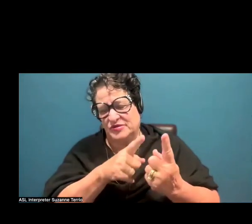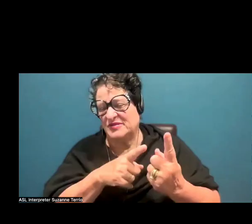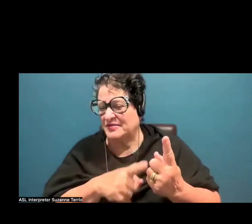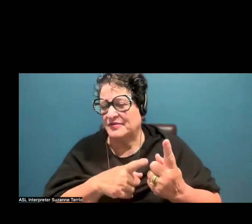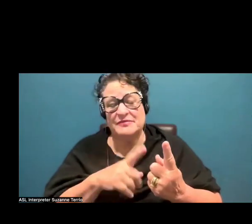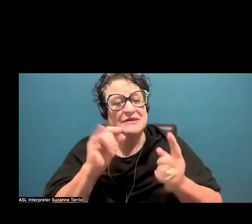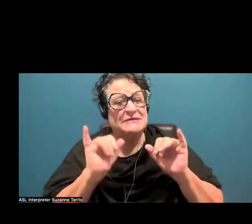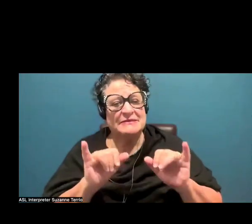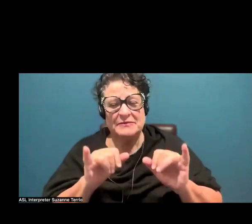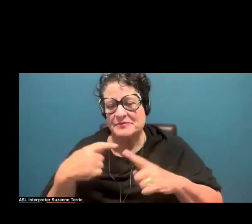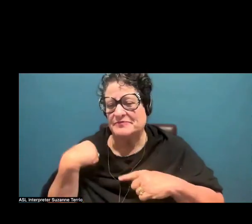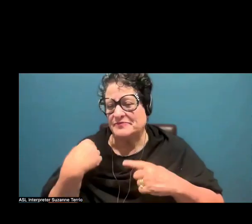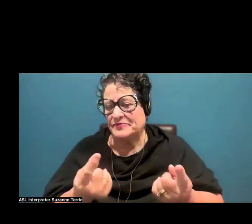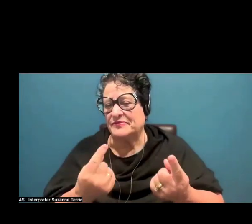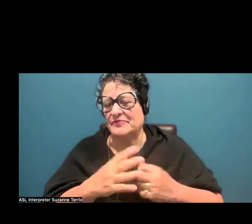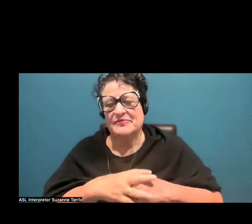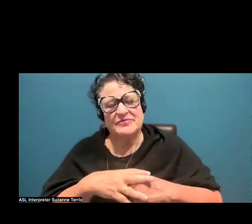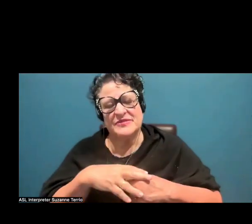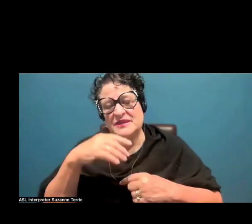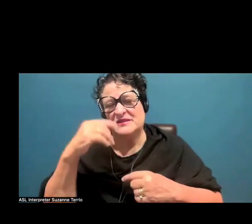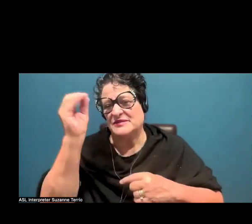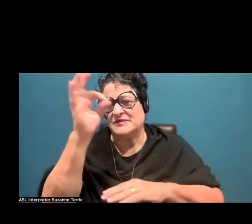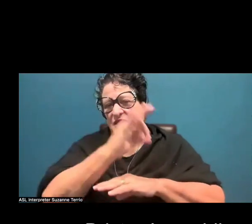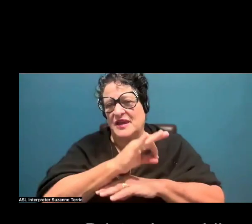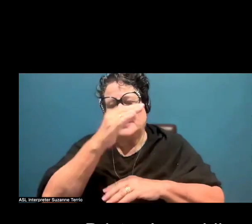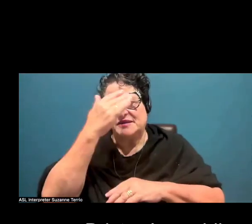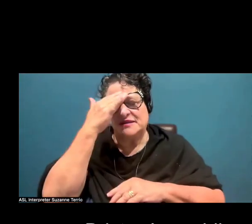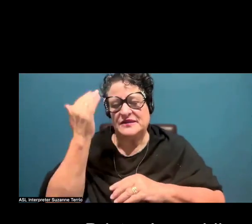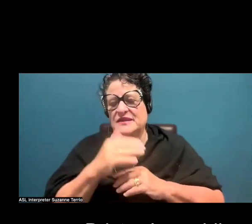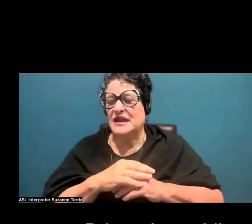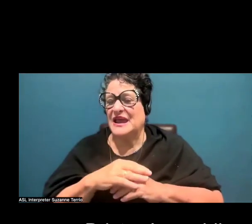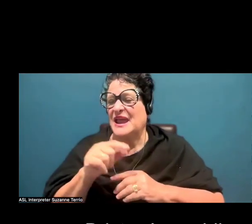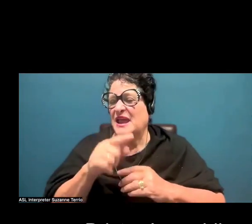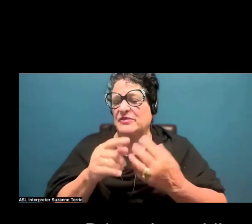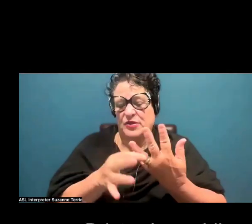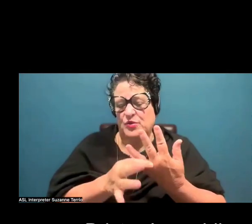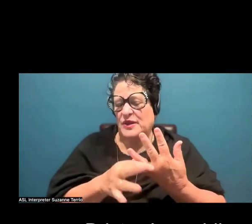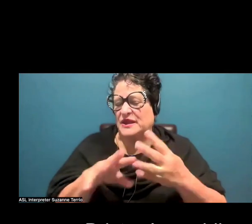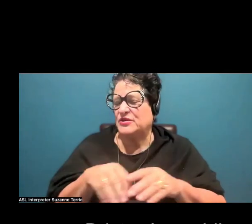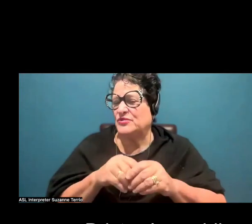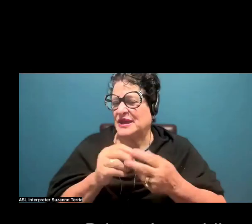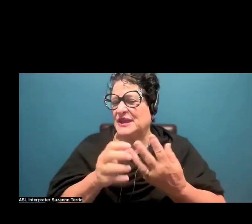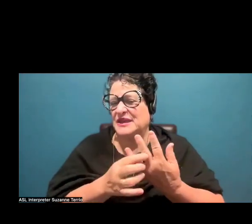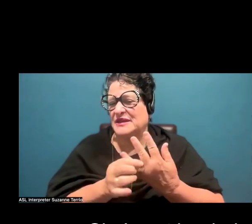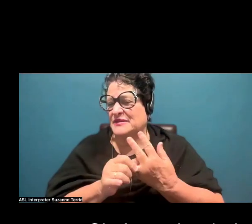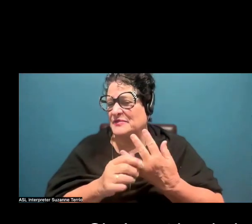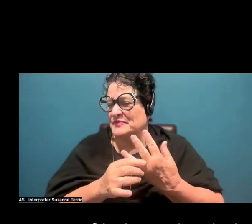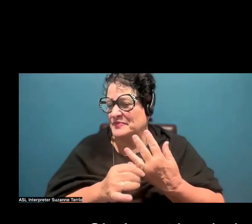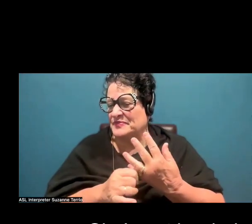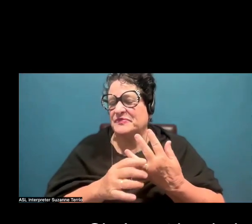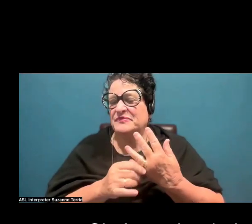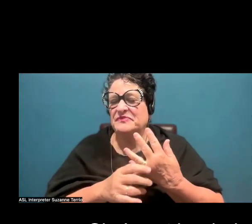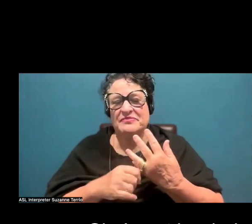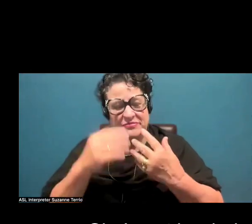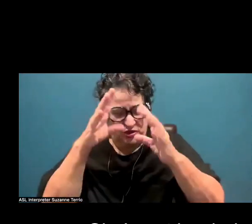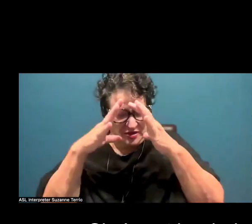on Mr. Bristow's forehead, not quite rubbed in, the glint of Mrs. Bristow's wedding ring as she twists it absently around her knuckle. She's got her hair